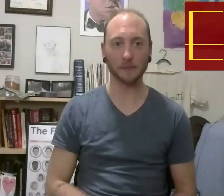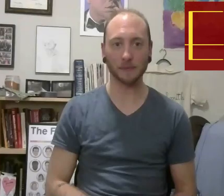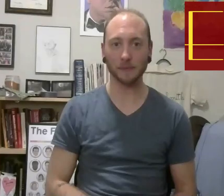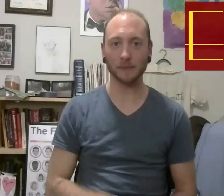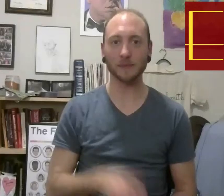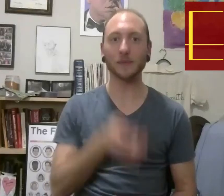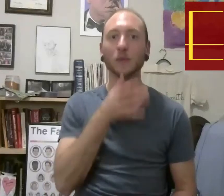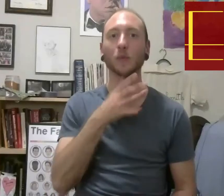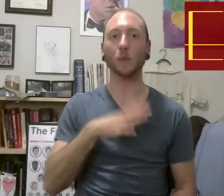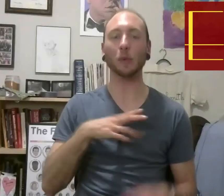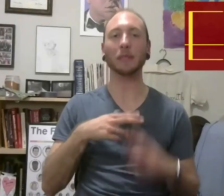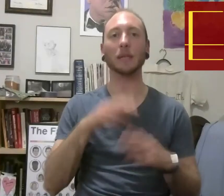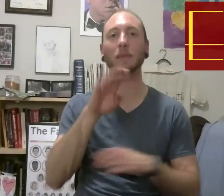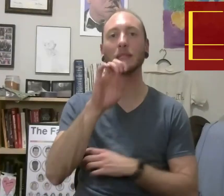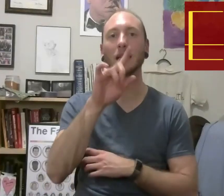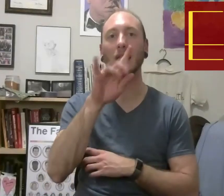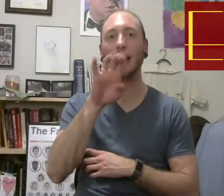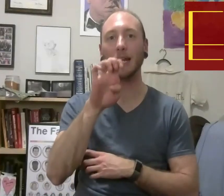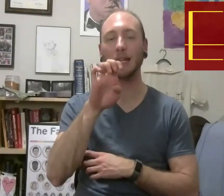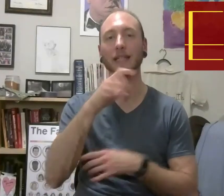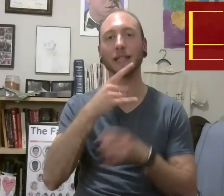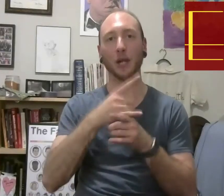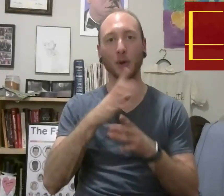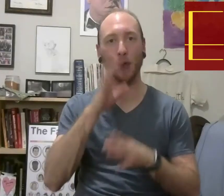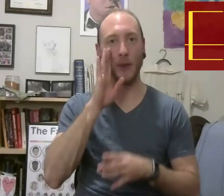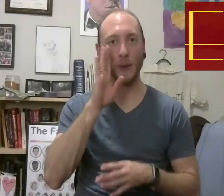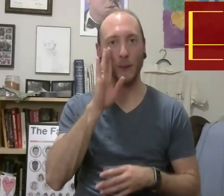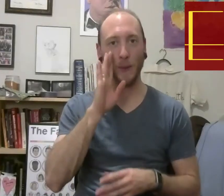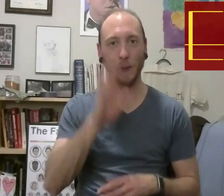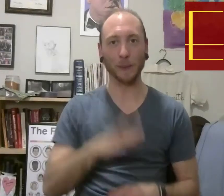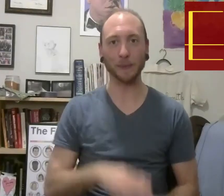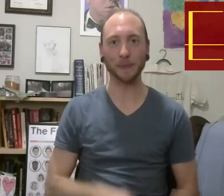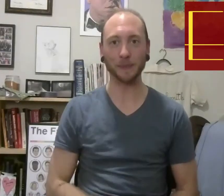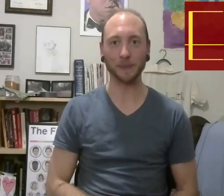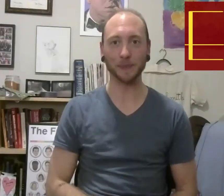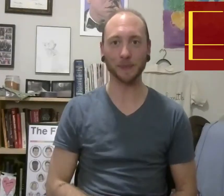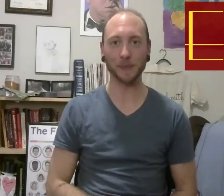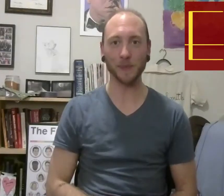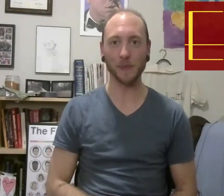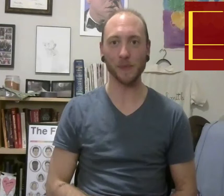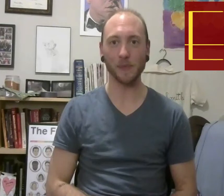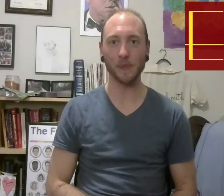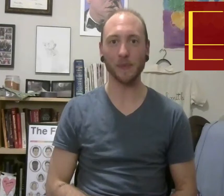everyone. My name is Ellie. I'm an alcoholic. Hi, Hey, Ellie. Ellie. Hey, Ellie.